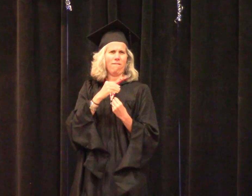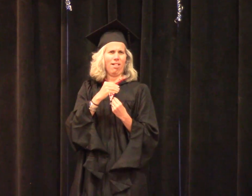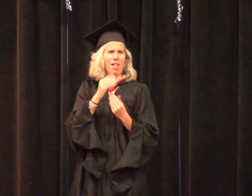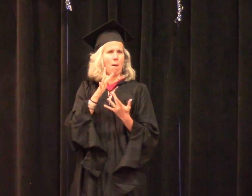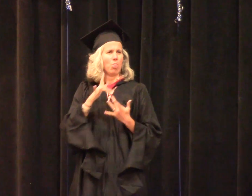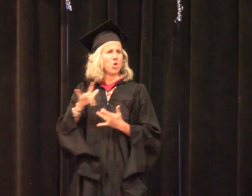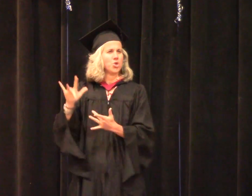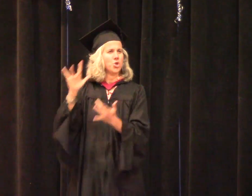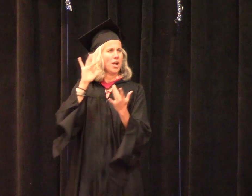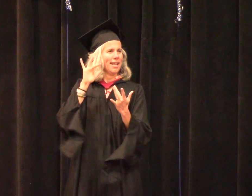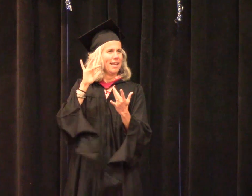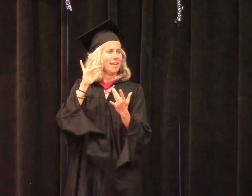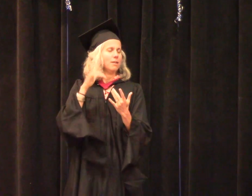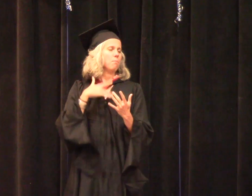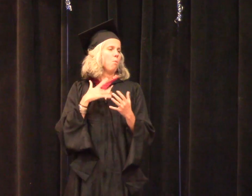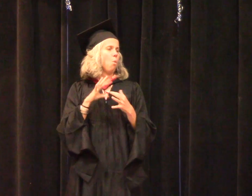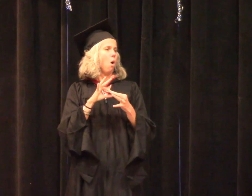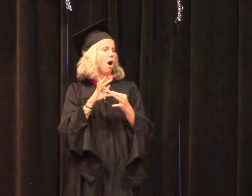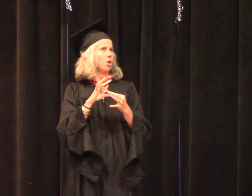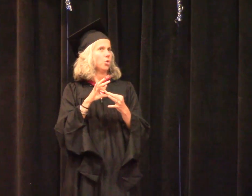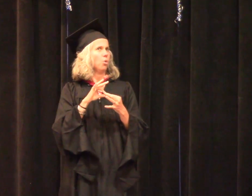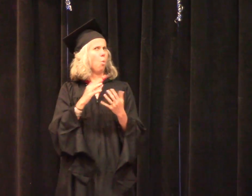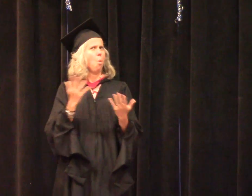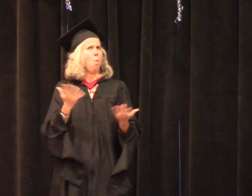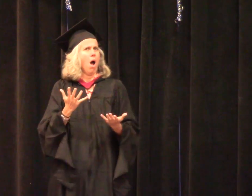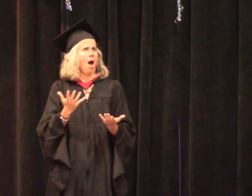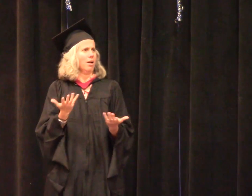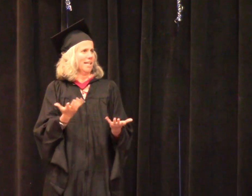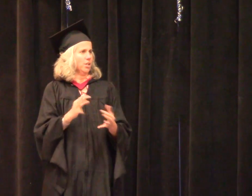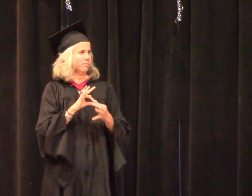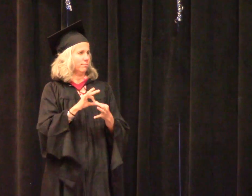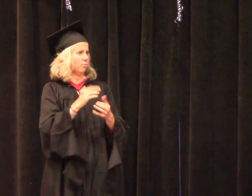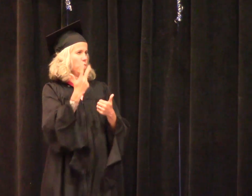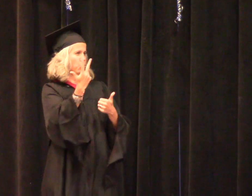trying to tie in some of Judy Vreeland's comments about life's journey.